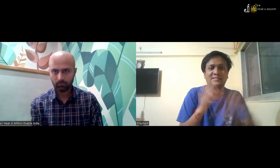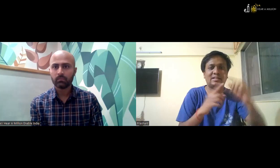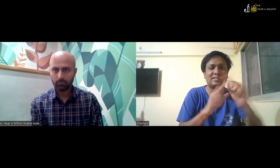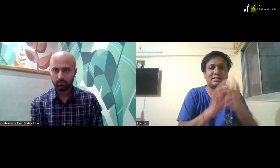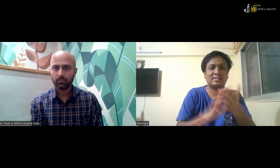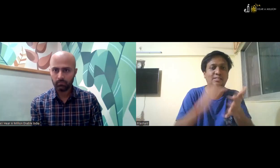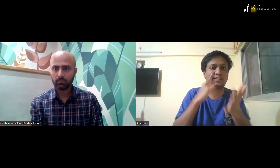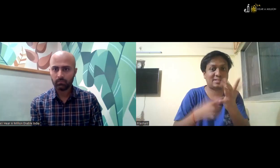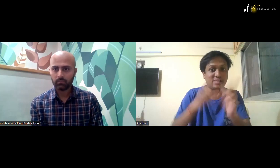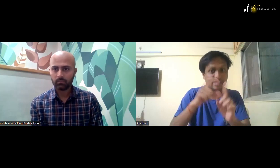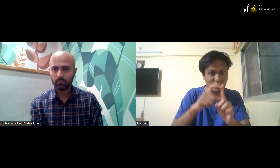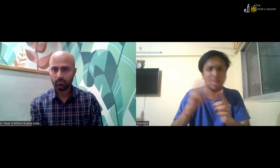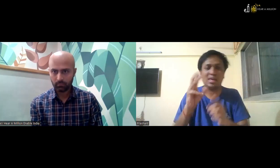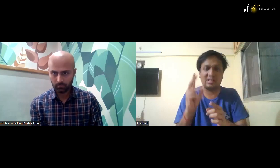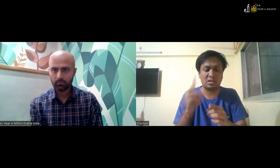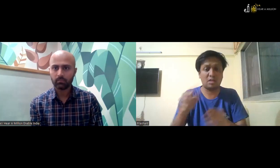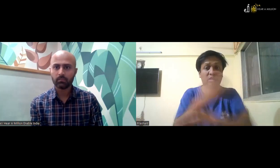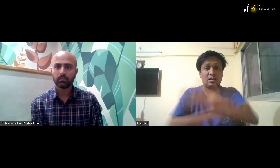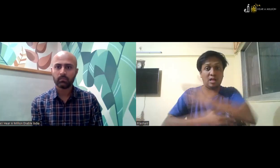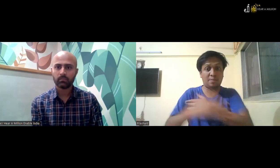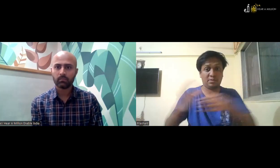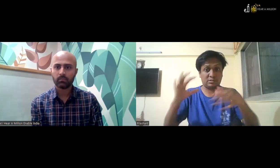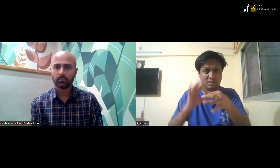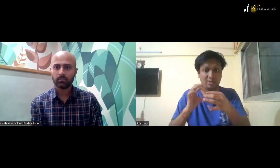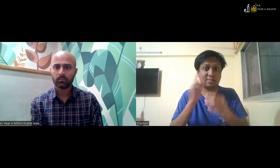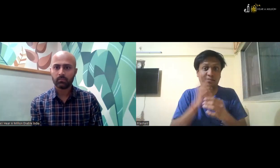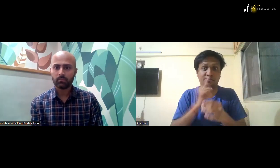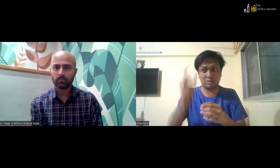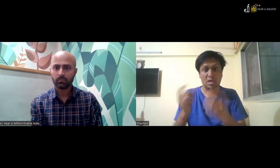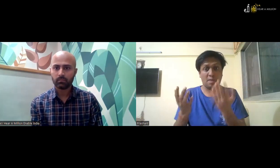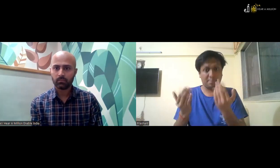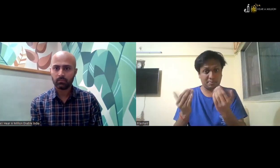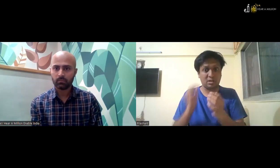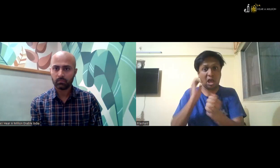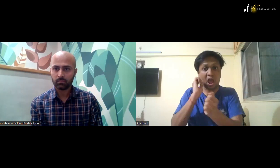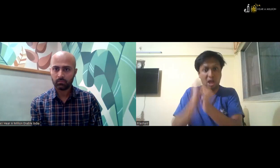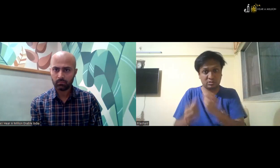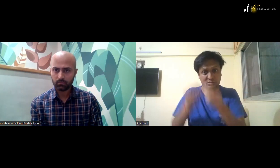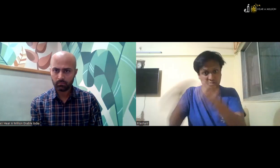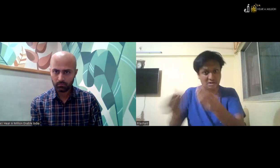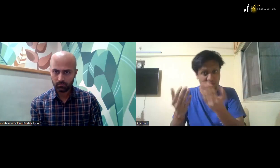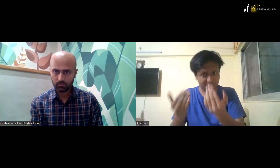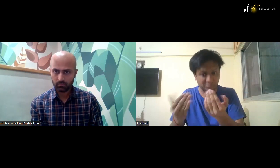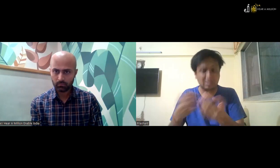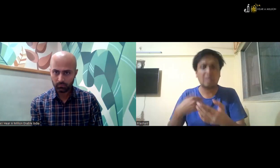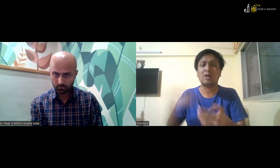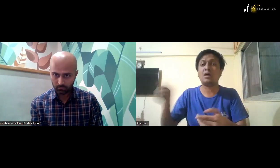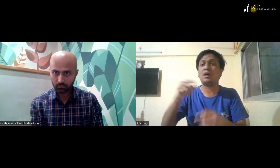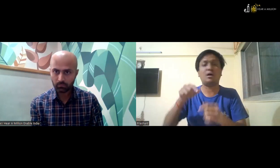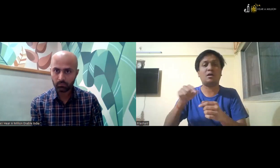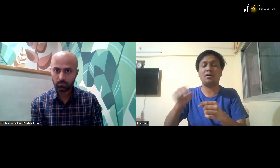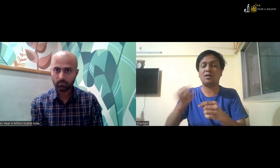whether they're getting the first party insurance or the third party insurance, if they are a deaf person and they